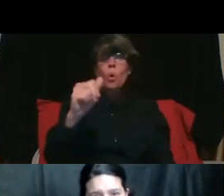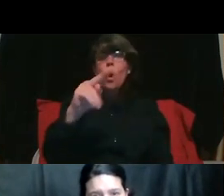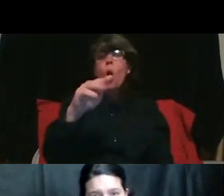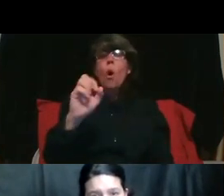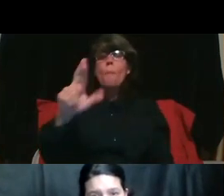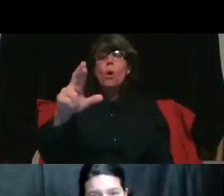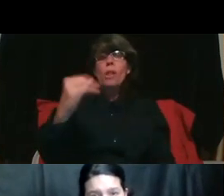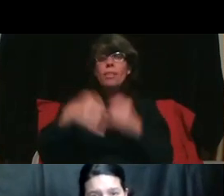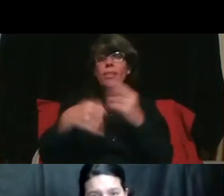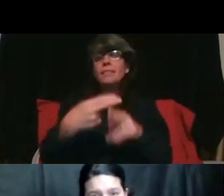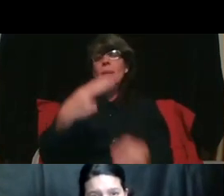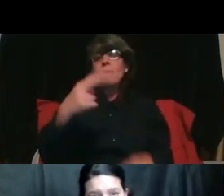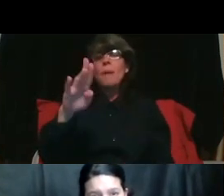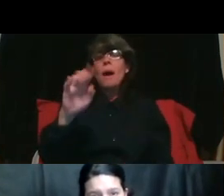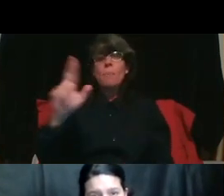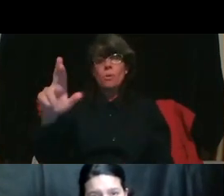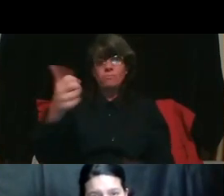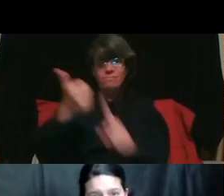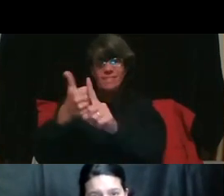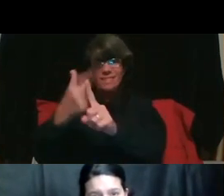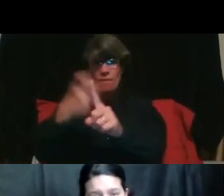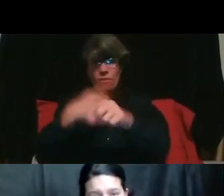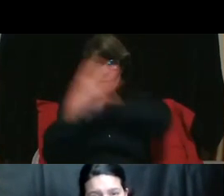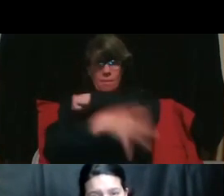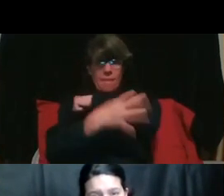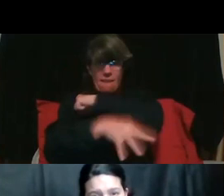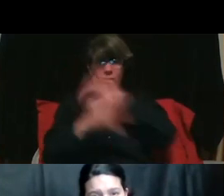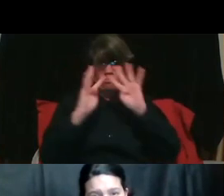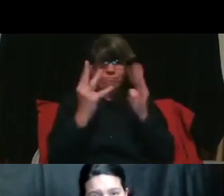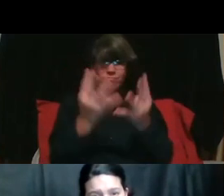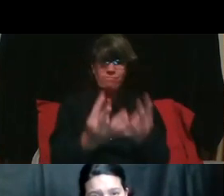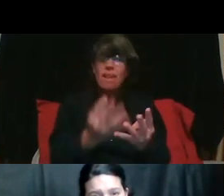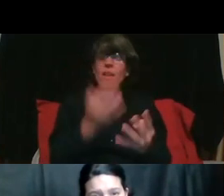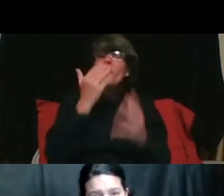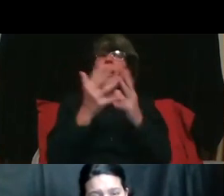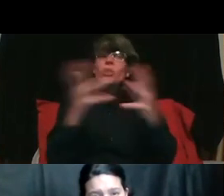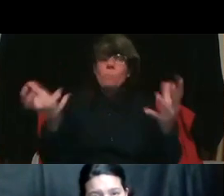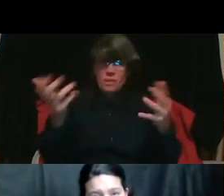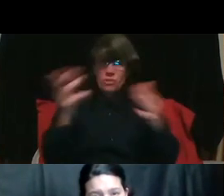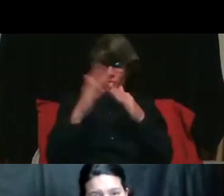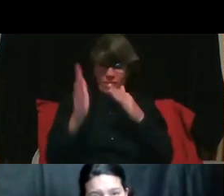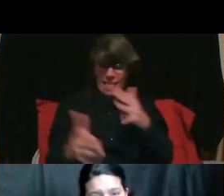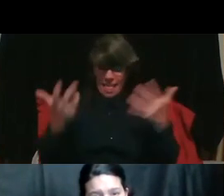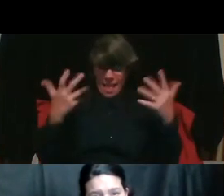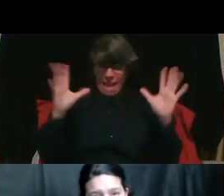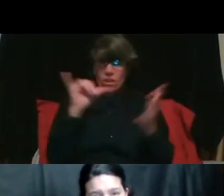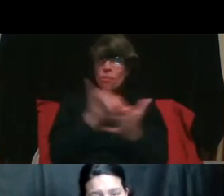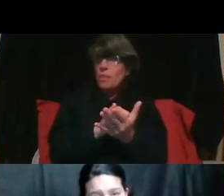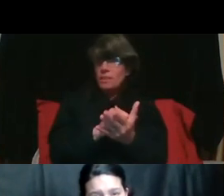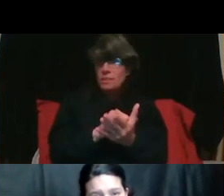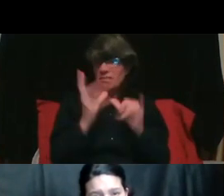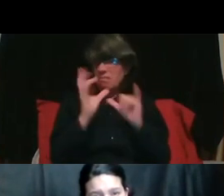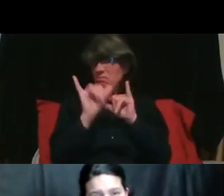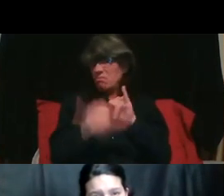Nation. And all right, Homer, thank you for praying us out. And then after this, if you want to stay